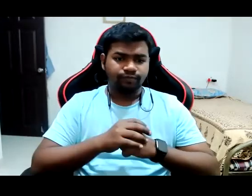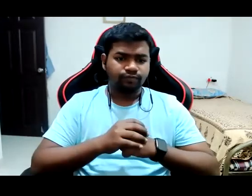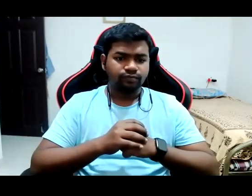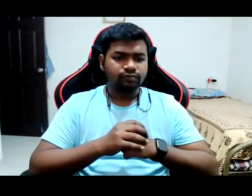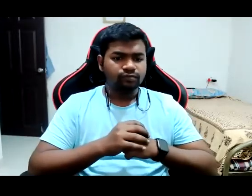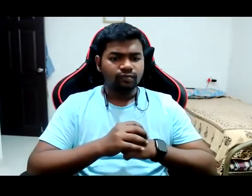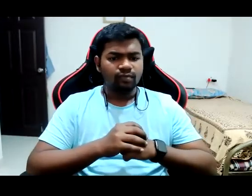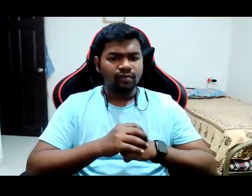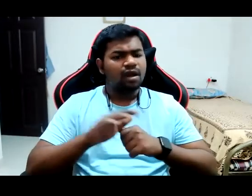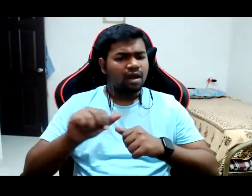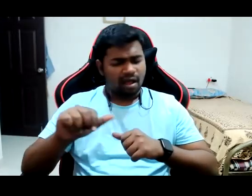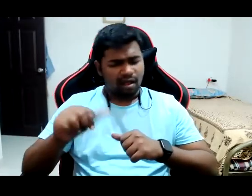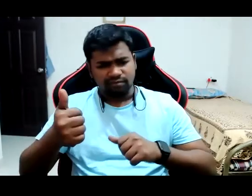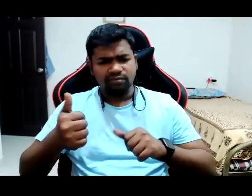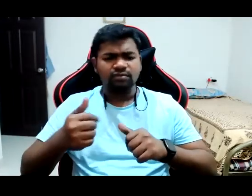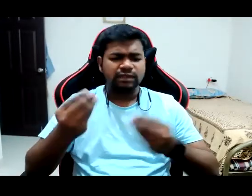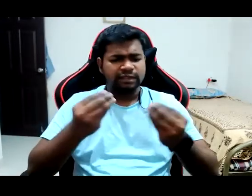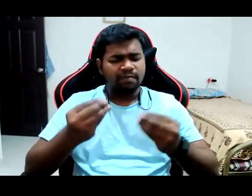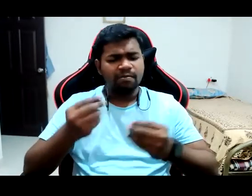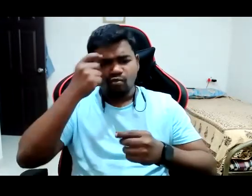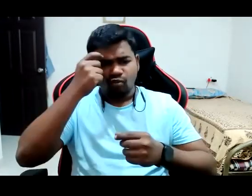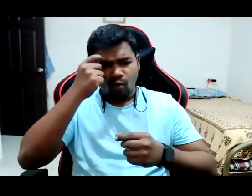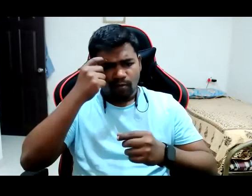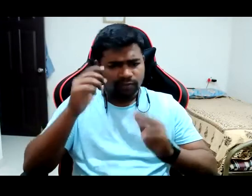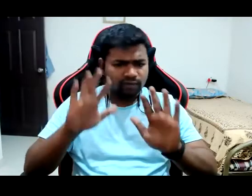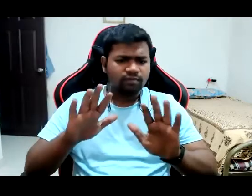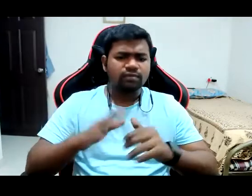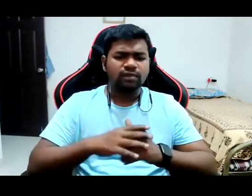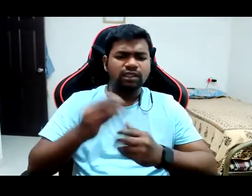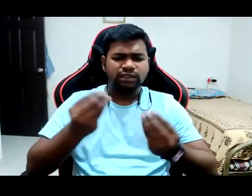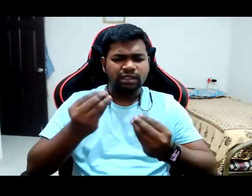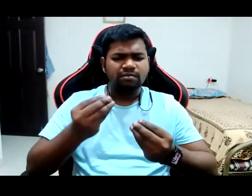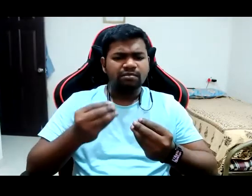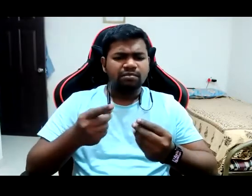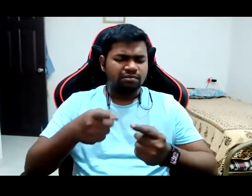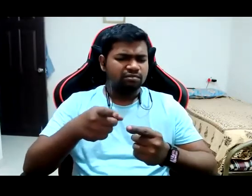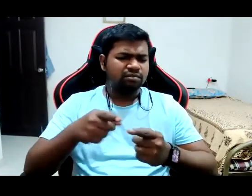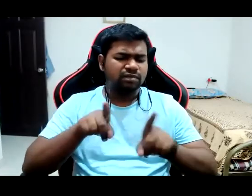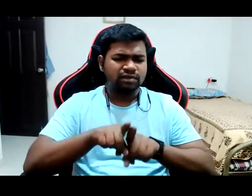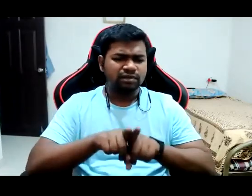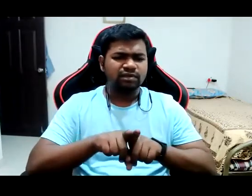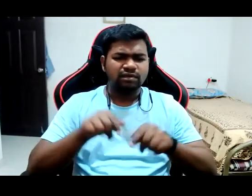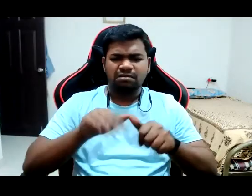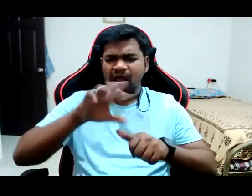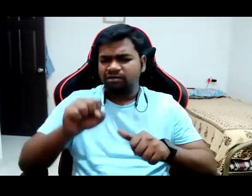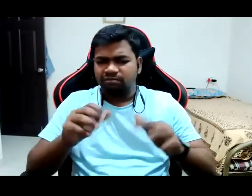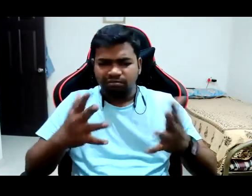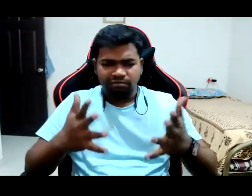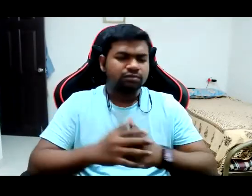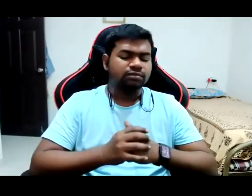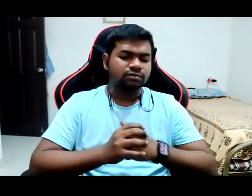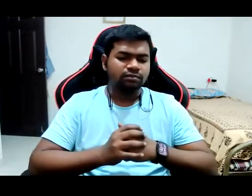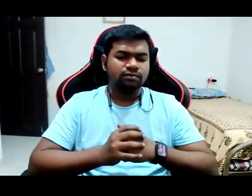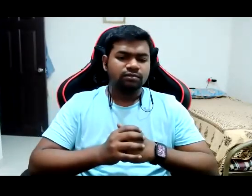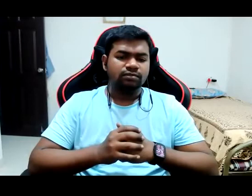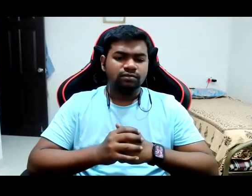either there have been some issues, or a lot of them have become inaccessible. So it was a very sort of hard. It was kind of like a